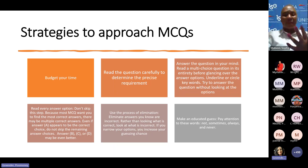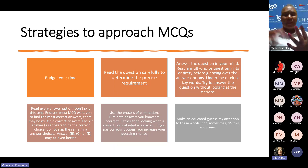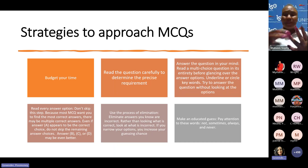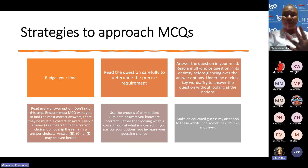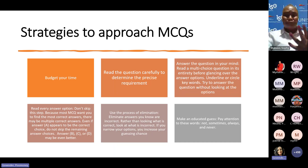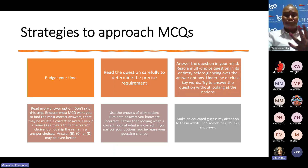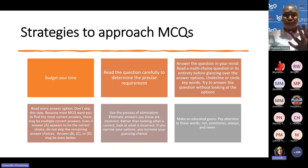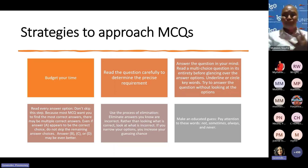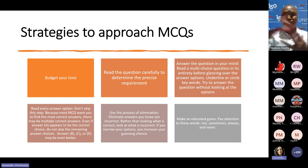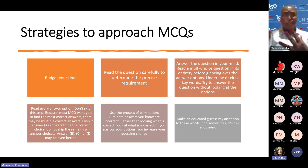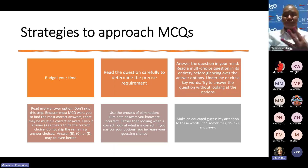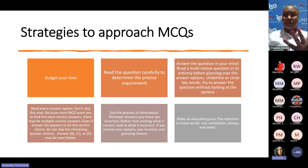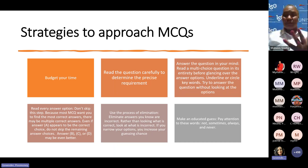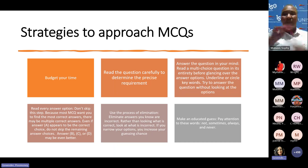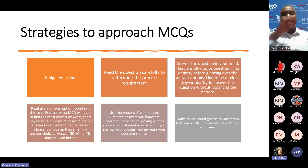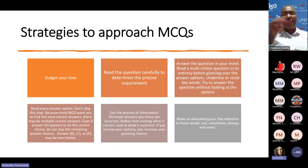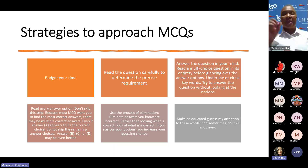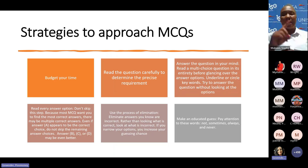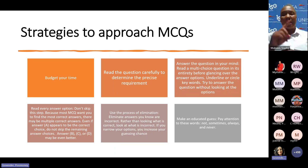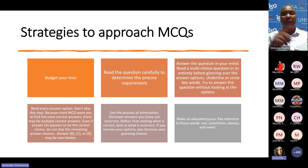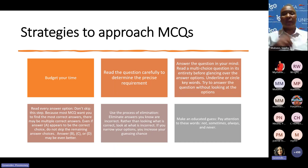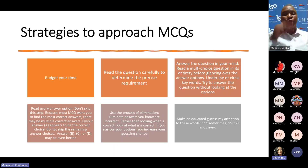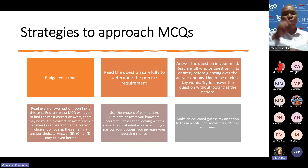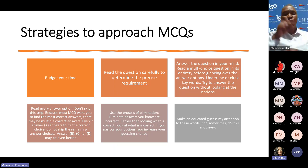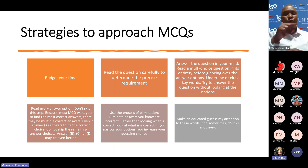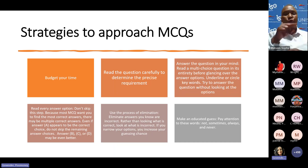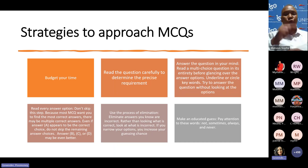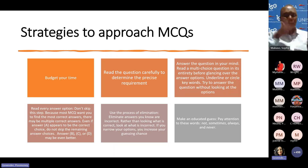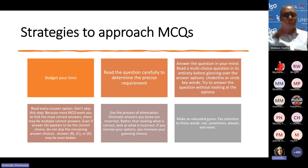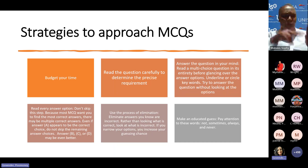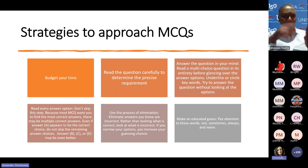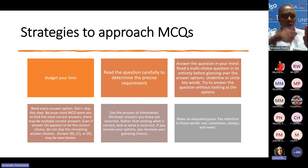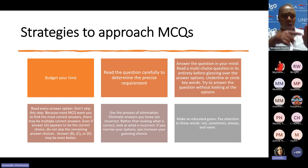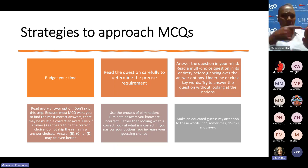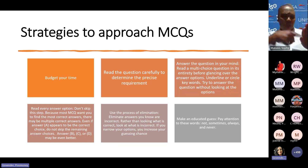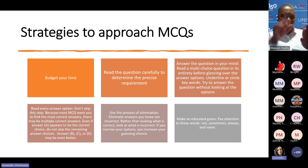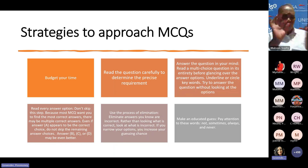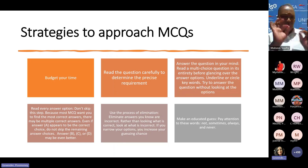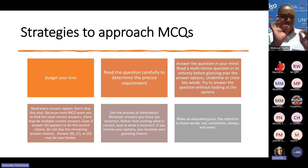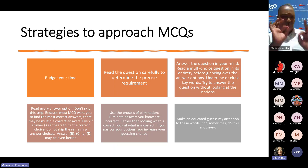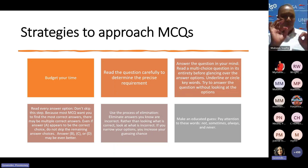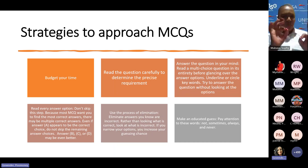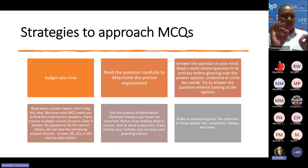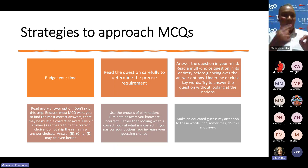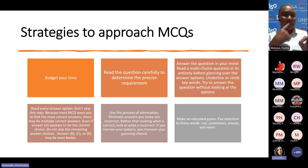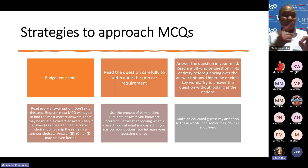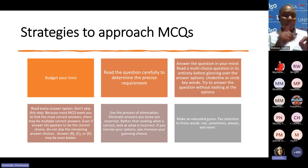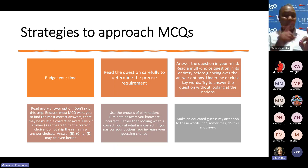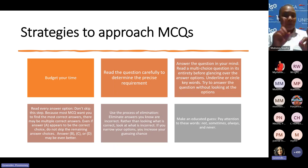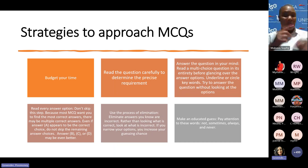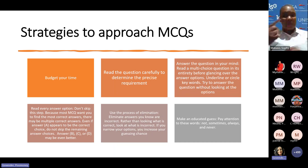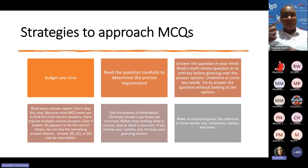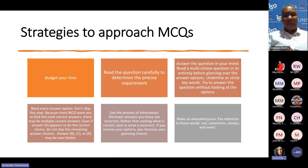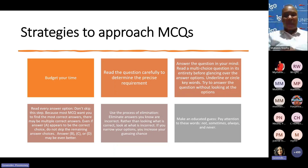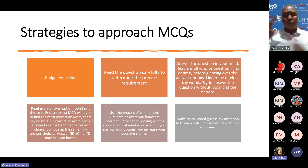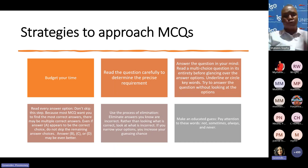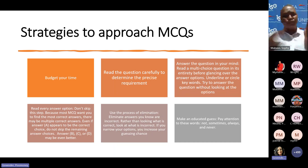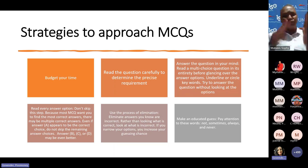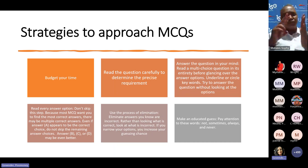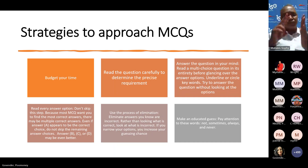here is that instead of looking for the correct option, the correct answer in your option, you look at the